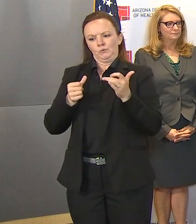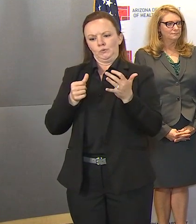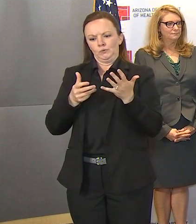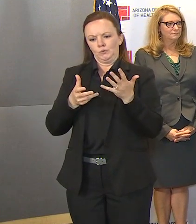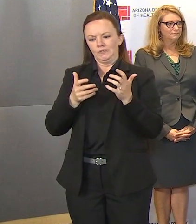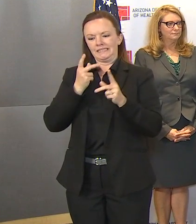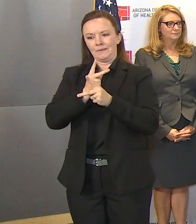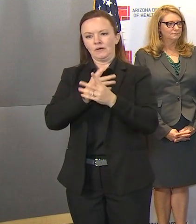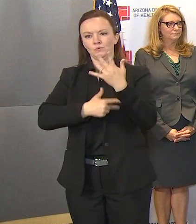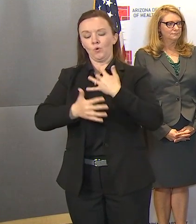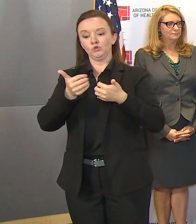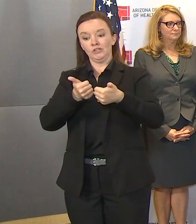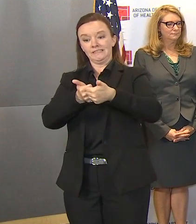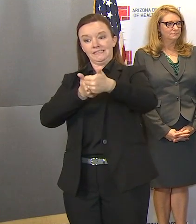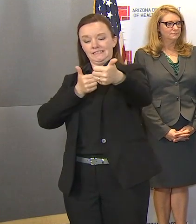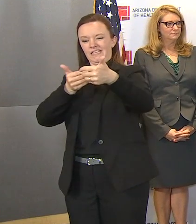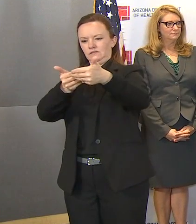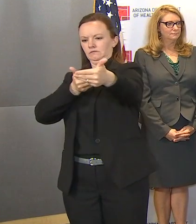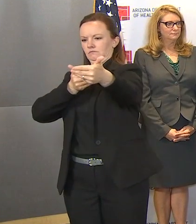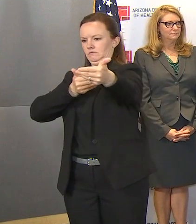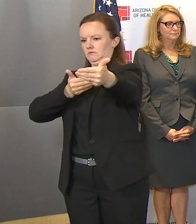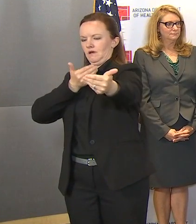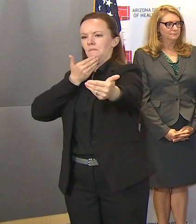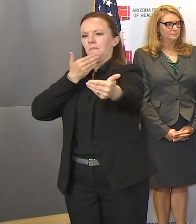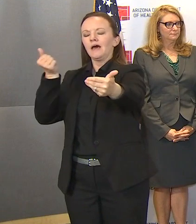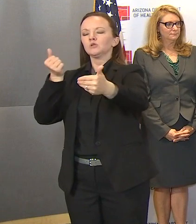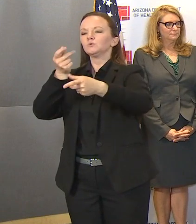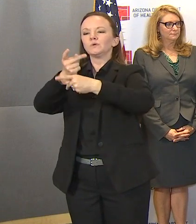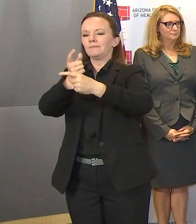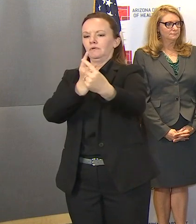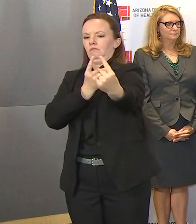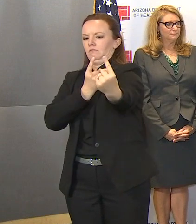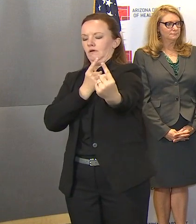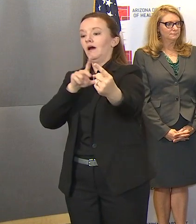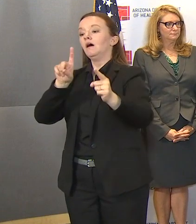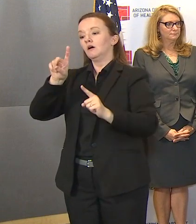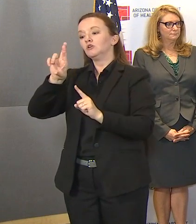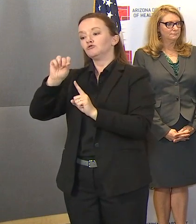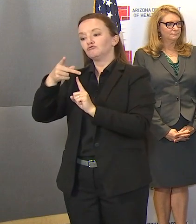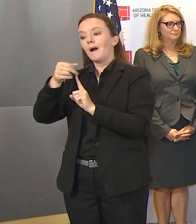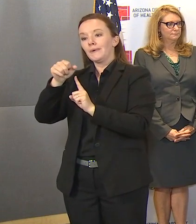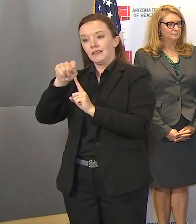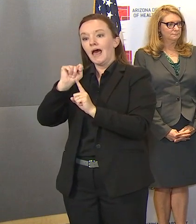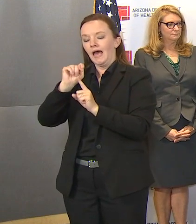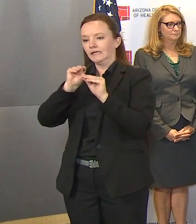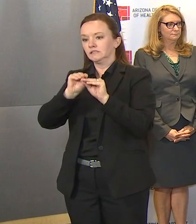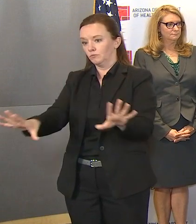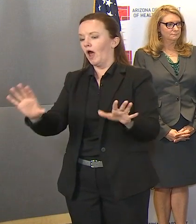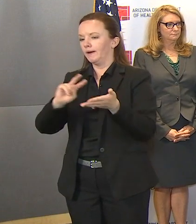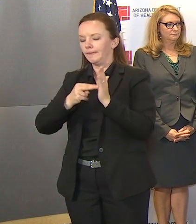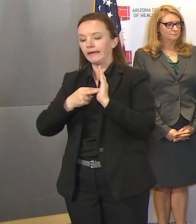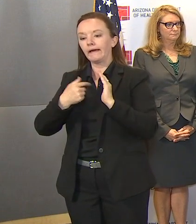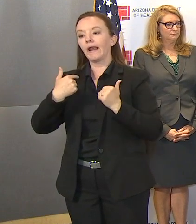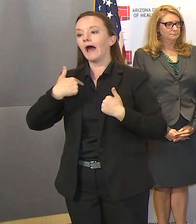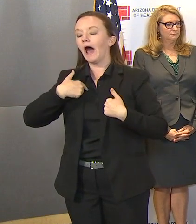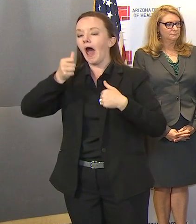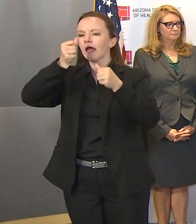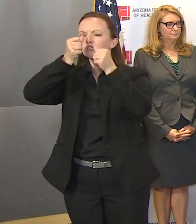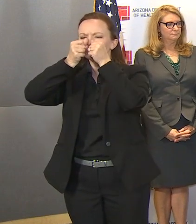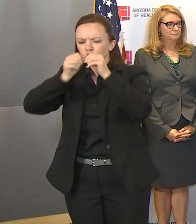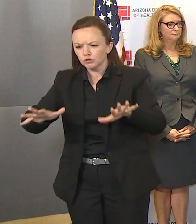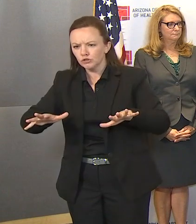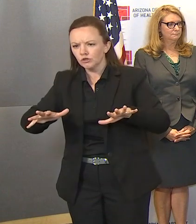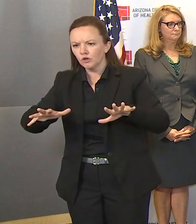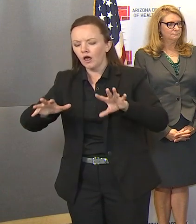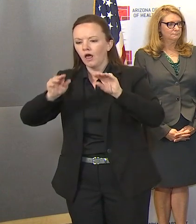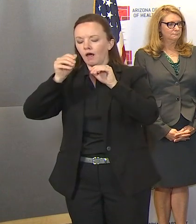it's maintaining that distance between another person, because it is droplet spread. So if I were to sneeze right now and